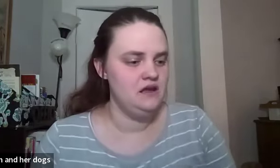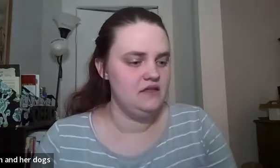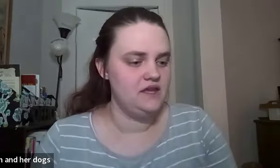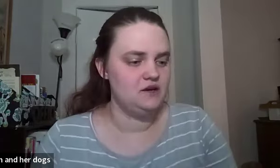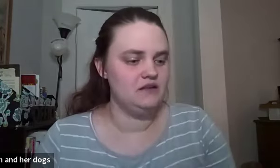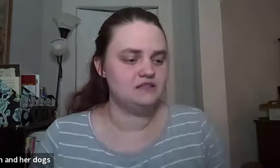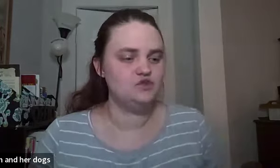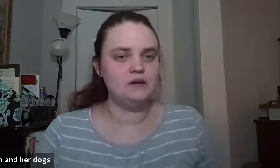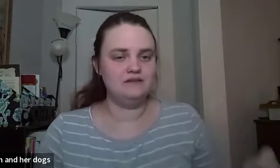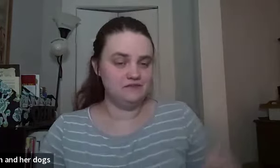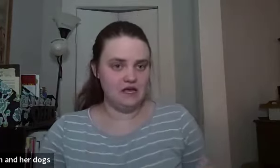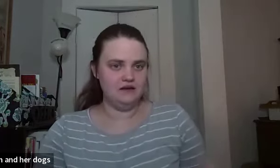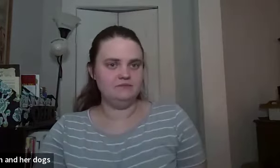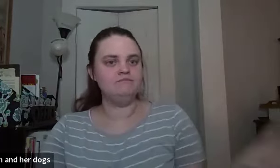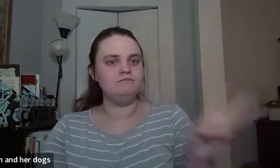And then our last one, flood.